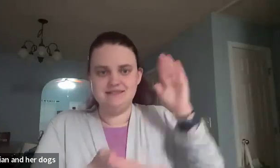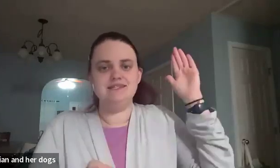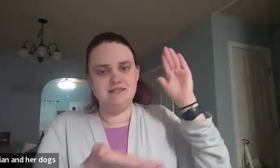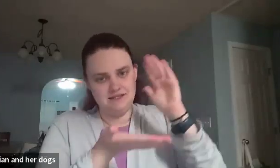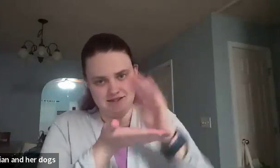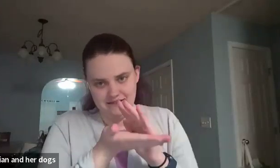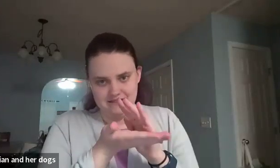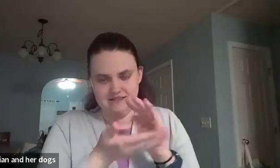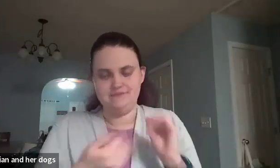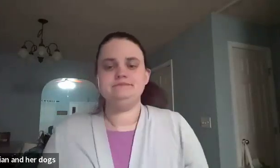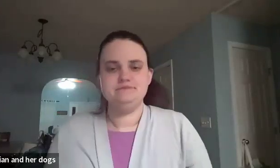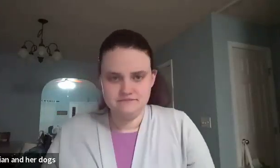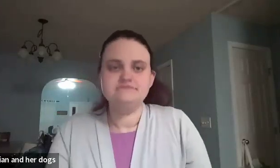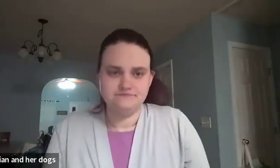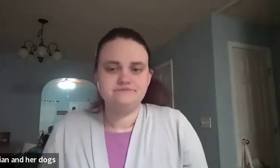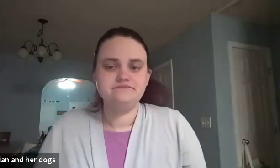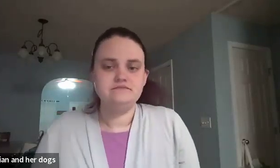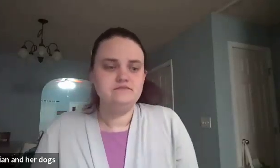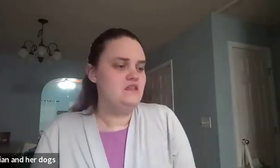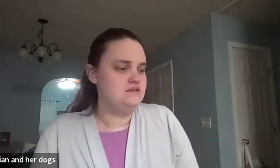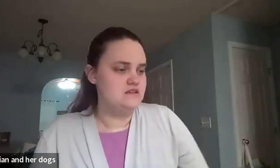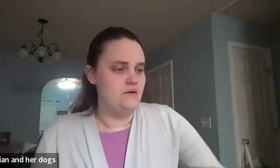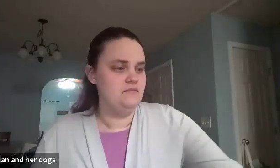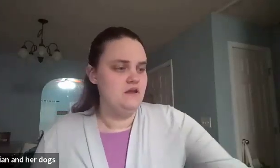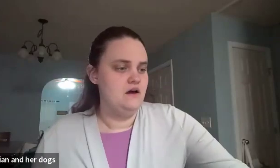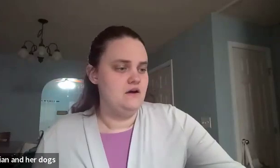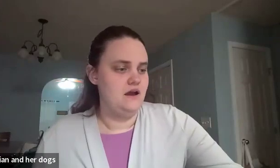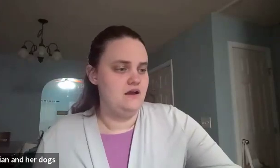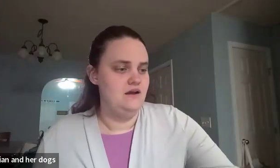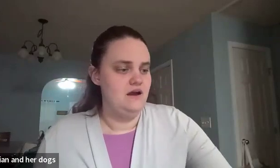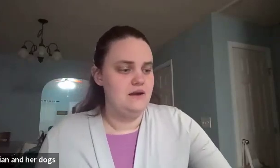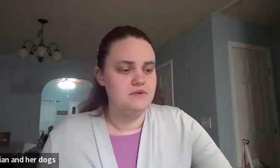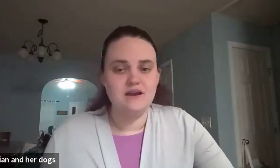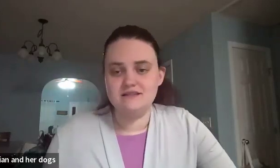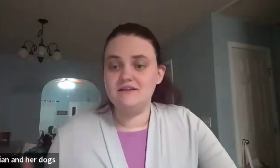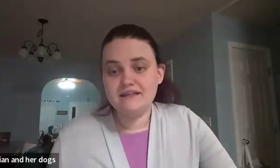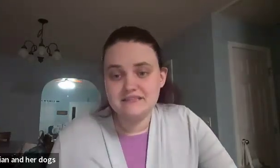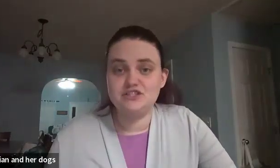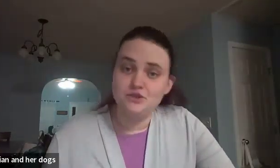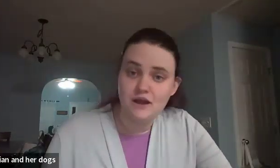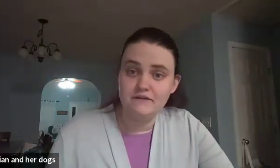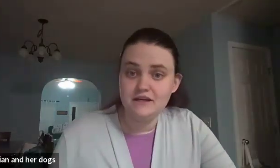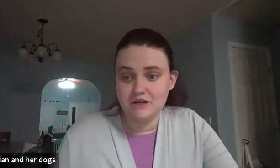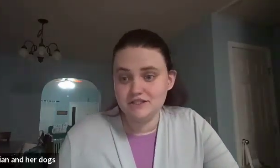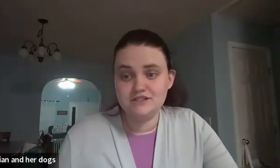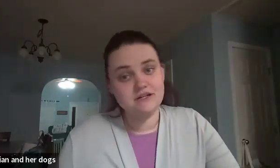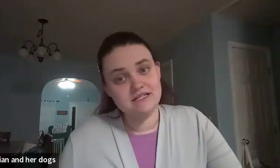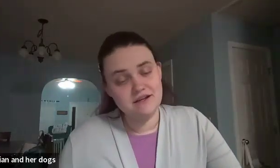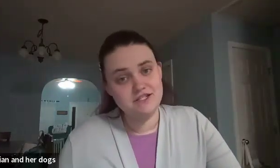less, less. So, okay. I'm going to ask Alexis, do you have any questions or any signs